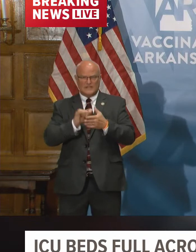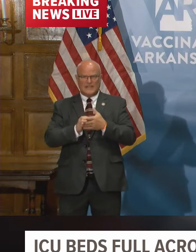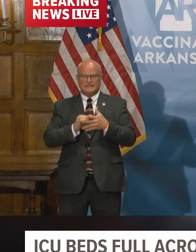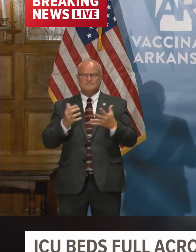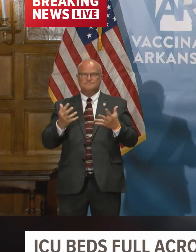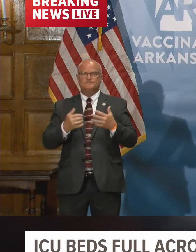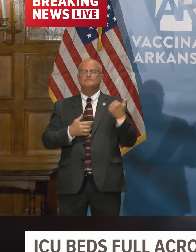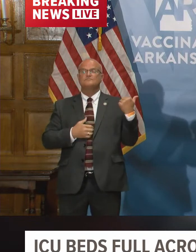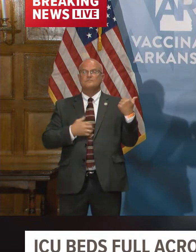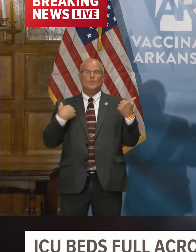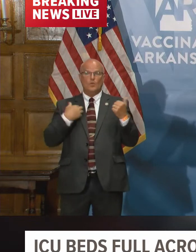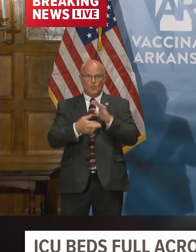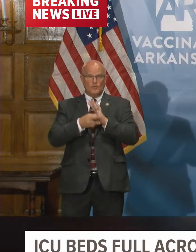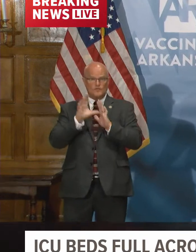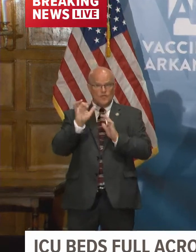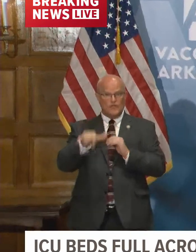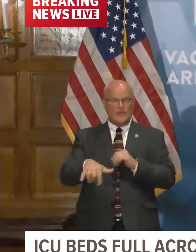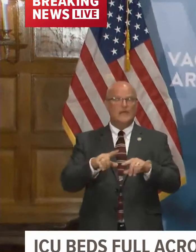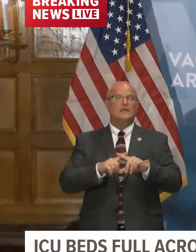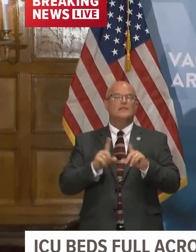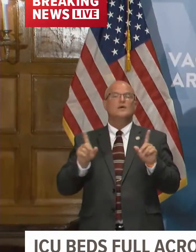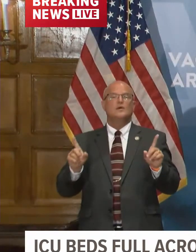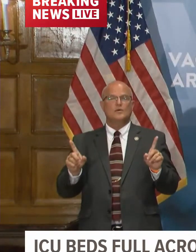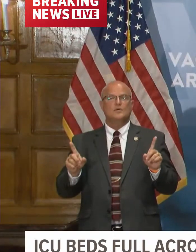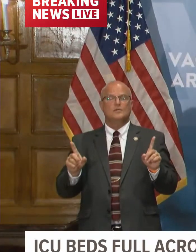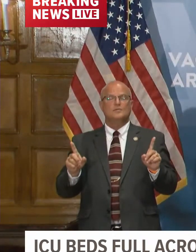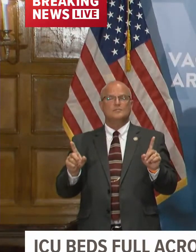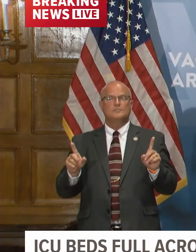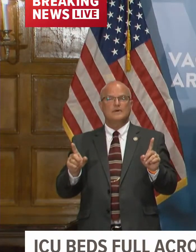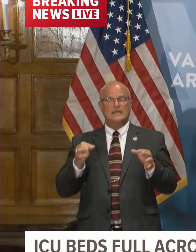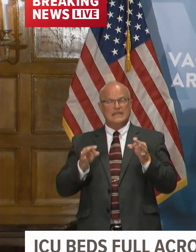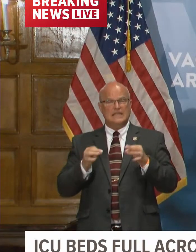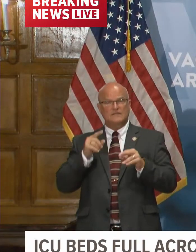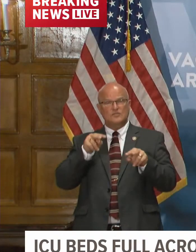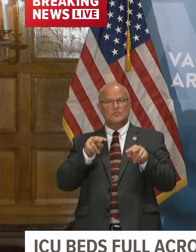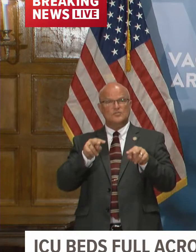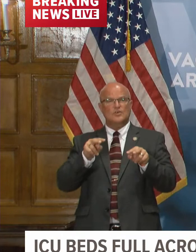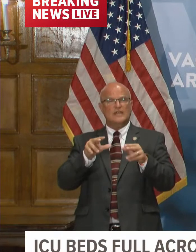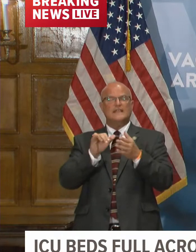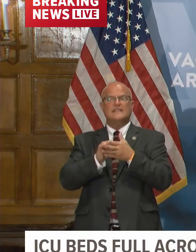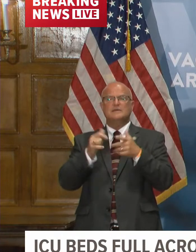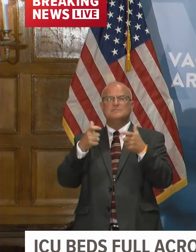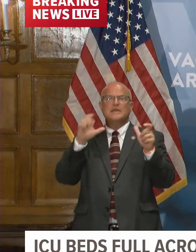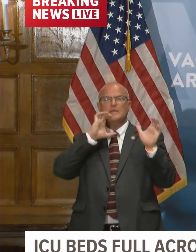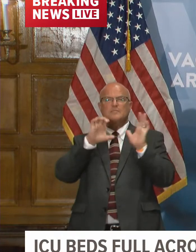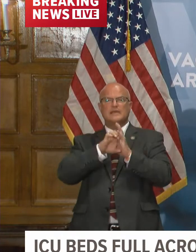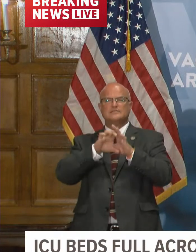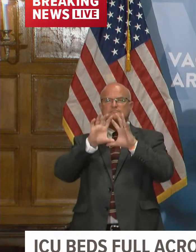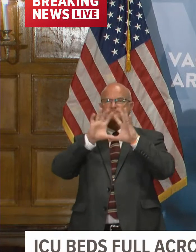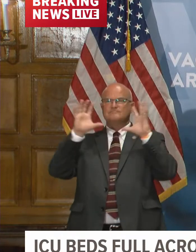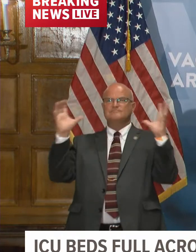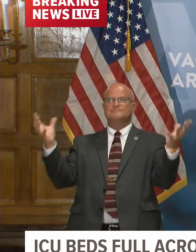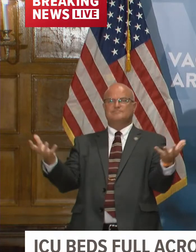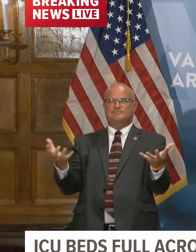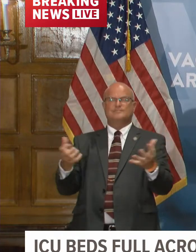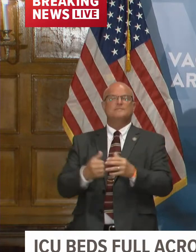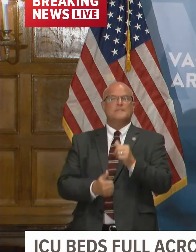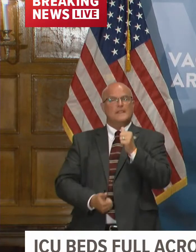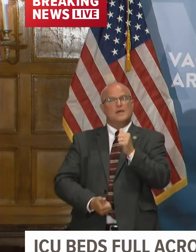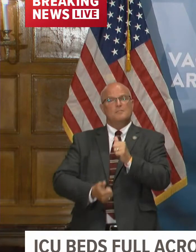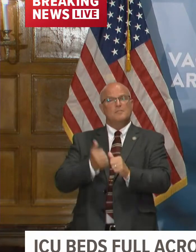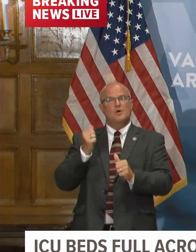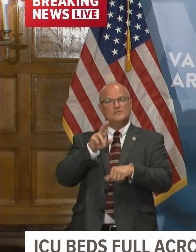on that. Well, we will review it, but you know, if you look at the big picture, you know, most of